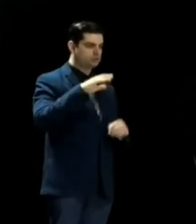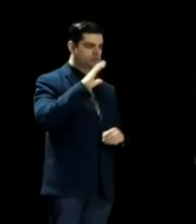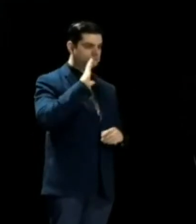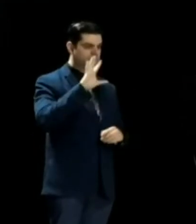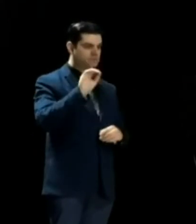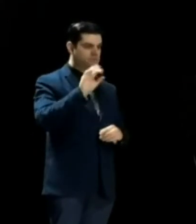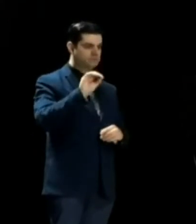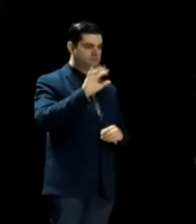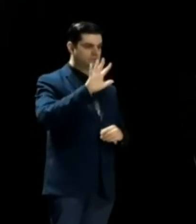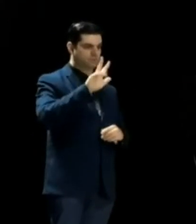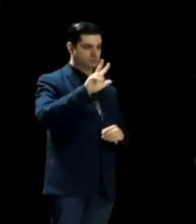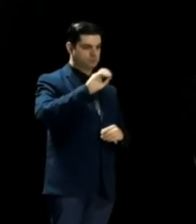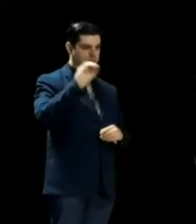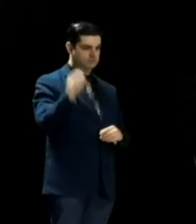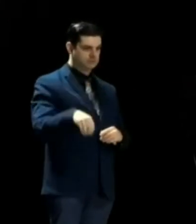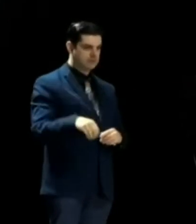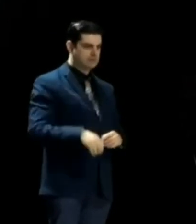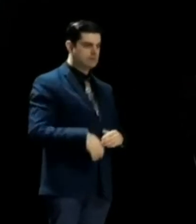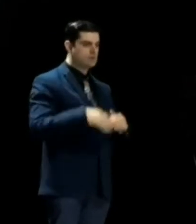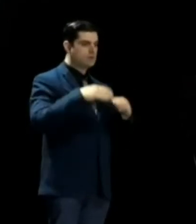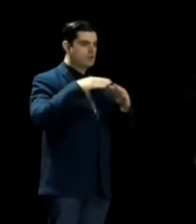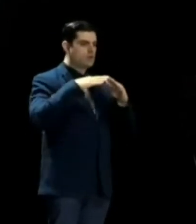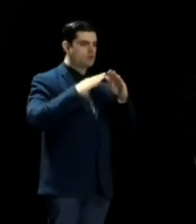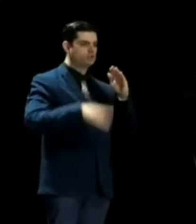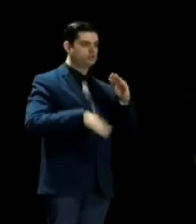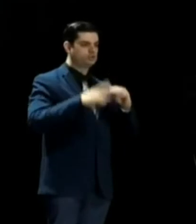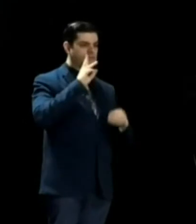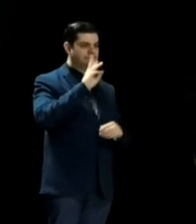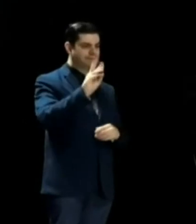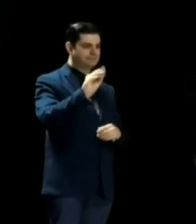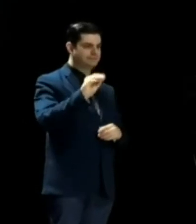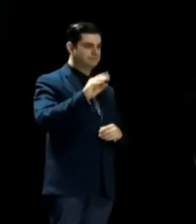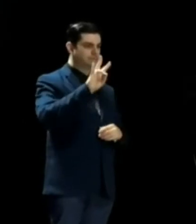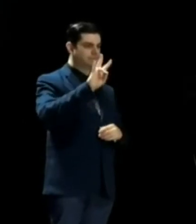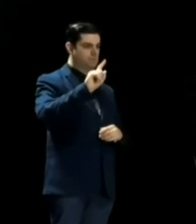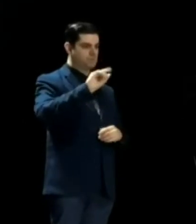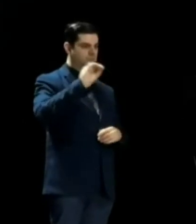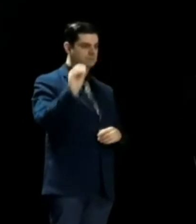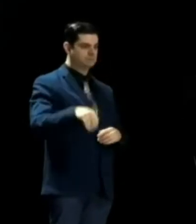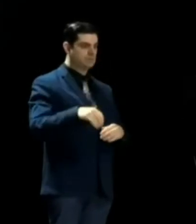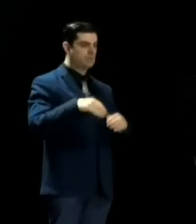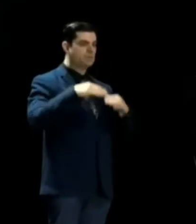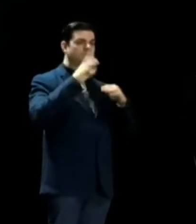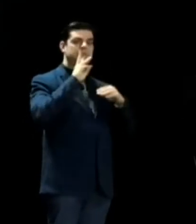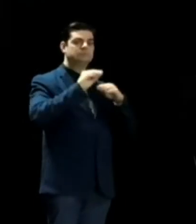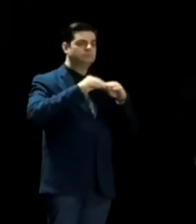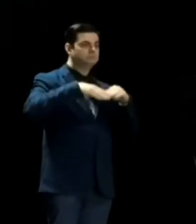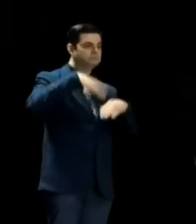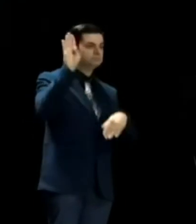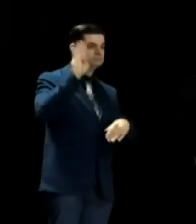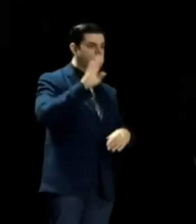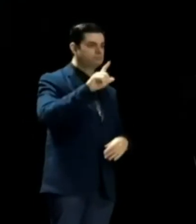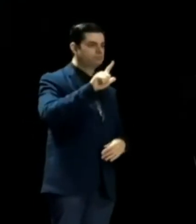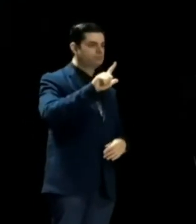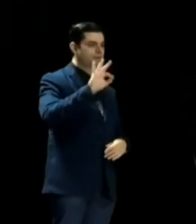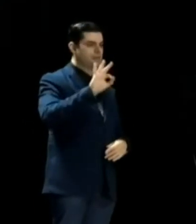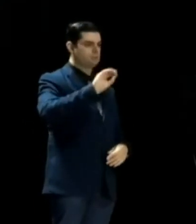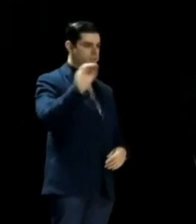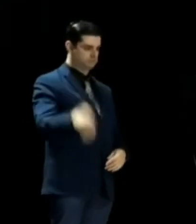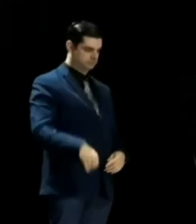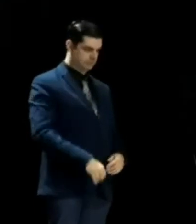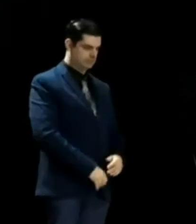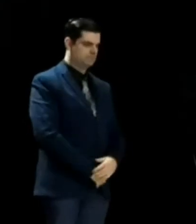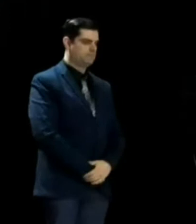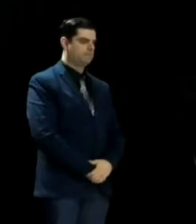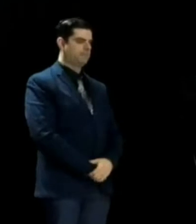age. Breakdown by municipality. City of Syracuse, 244. Town of Clay, 64. Town